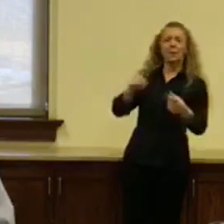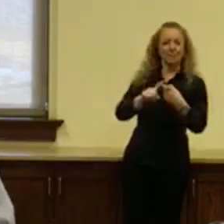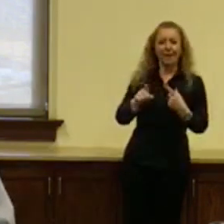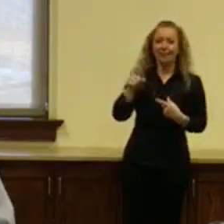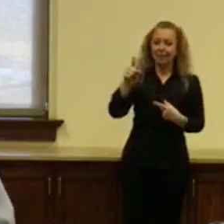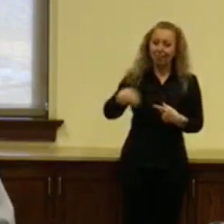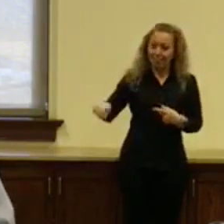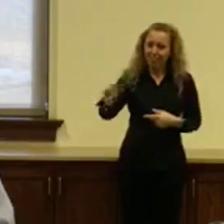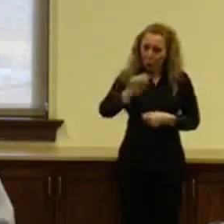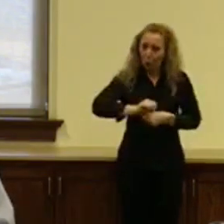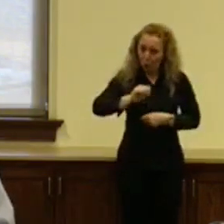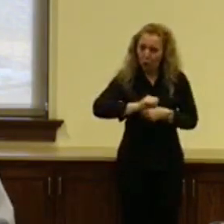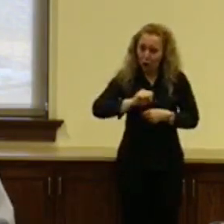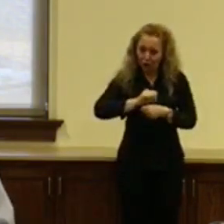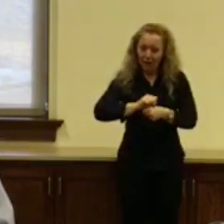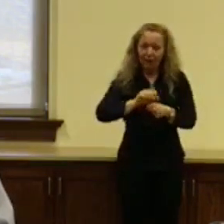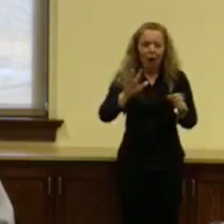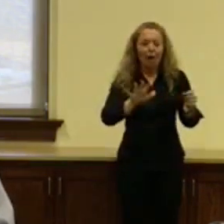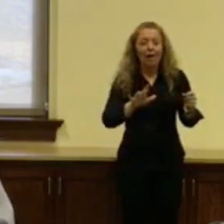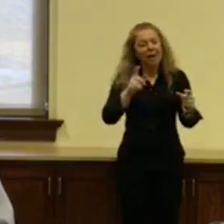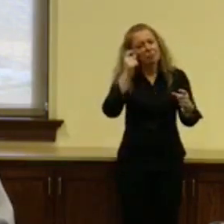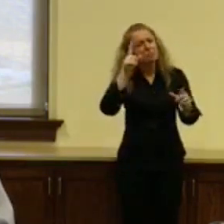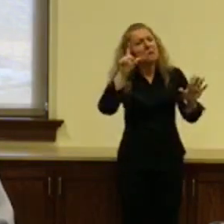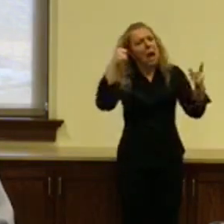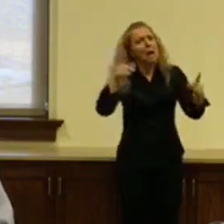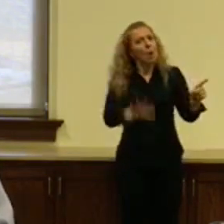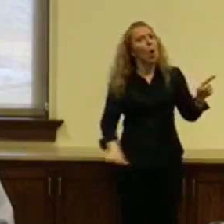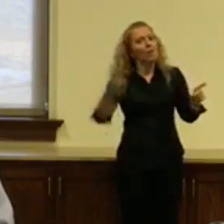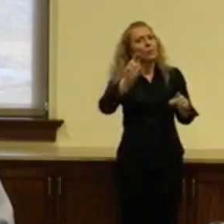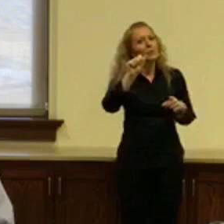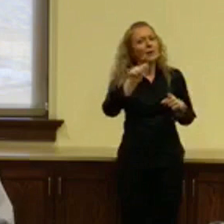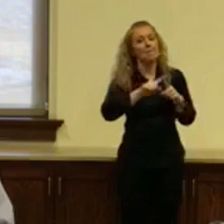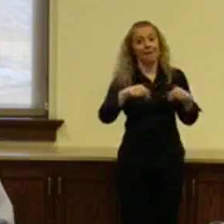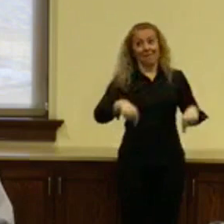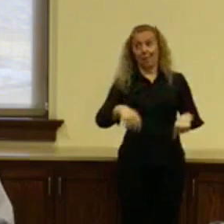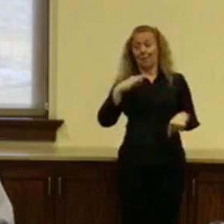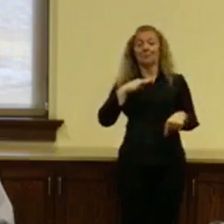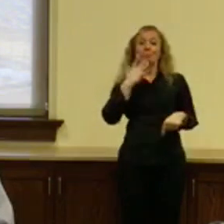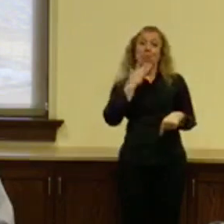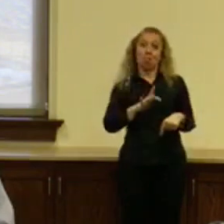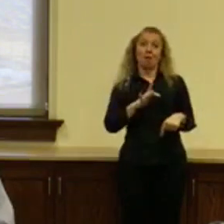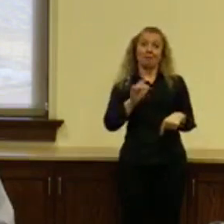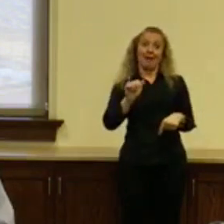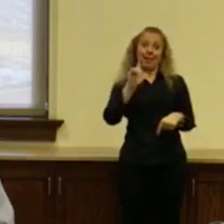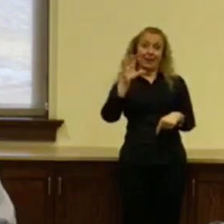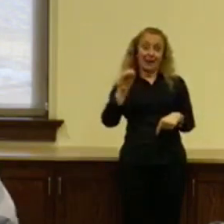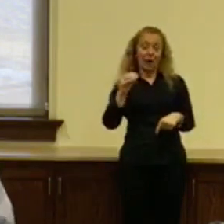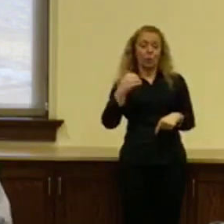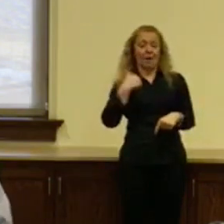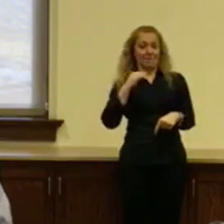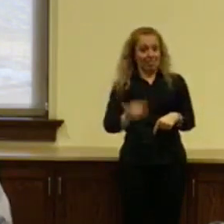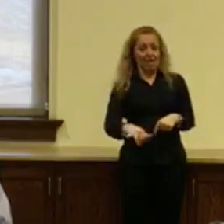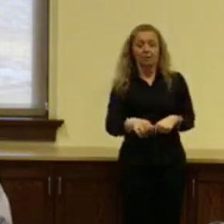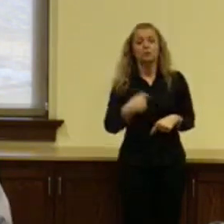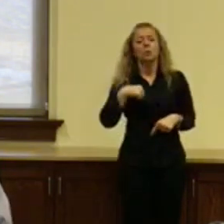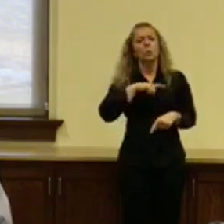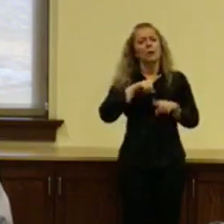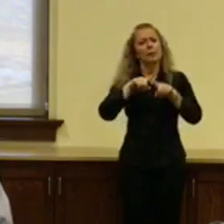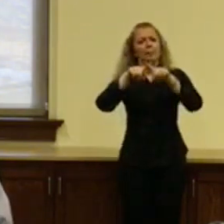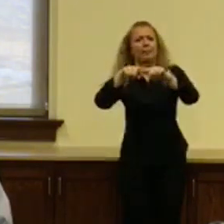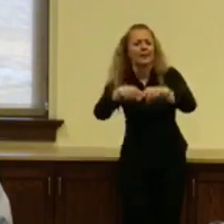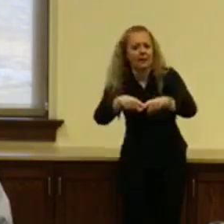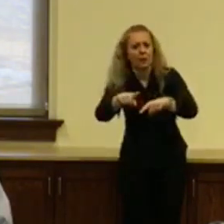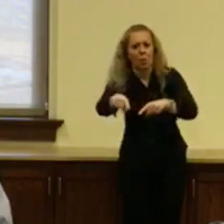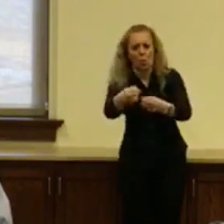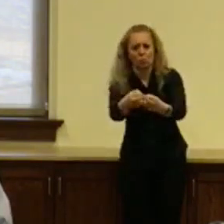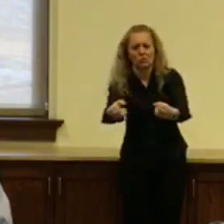this, and it's happening across the country. But we're certainly lucky to have it here and to be able to lean on those kind of resources to